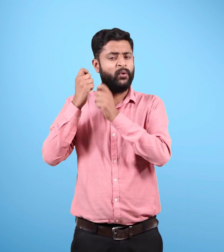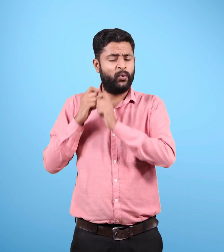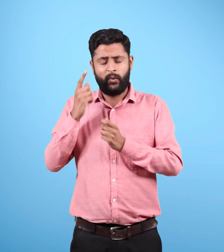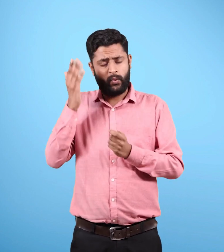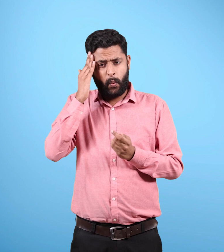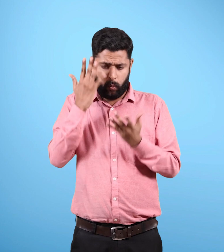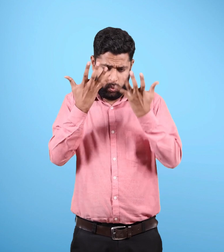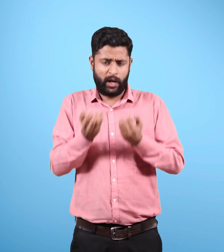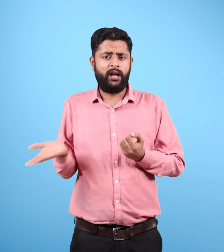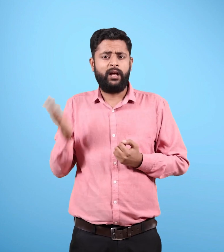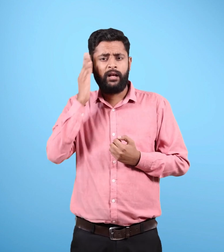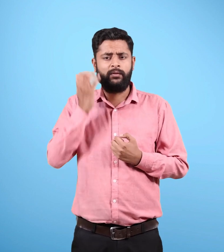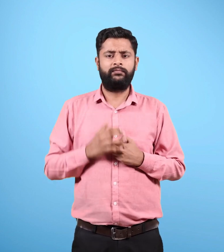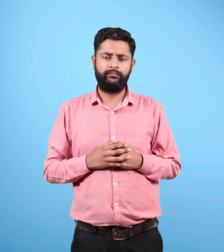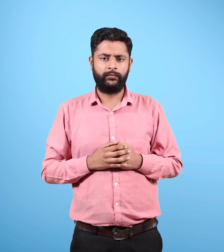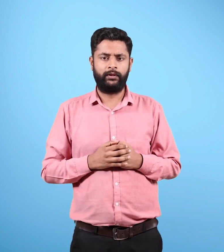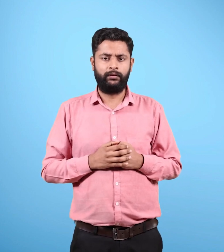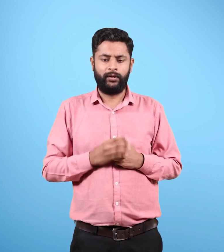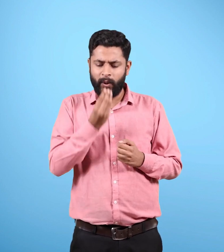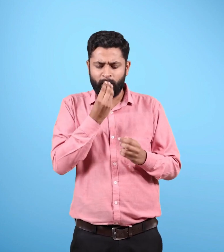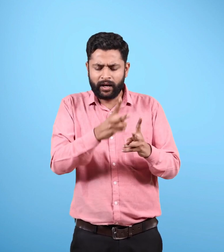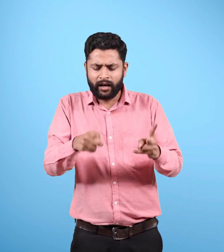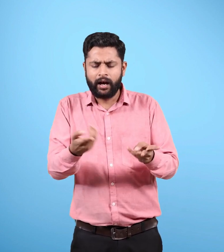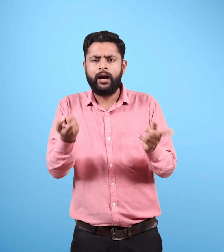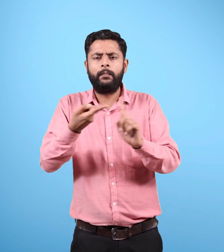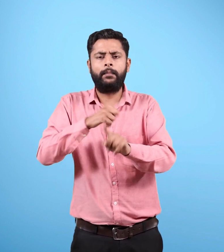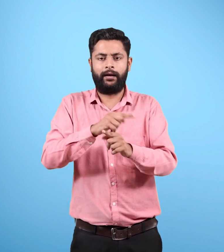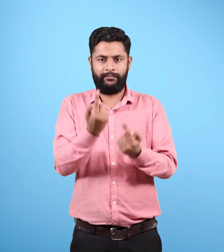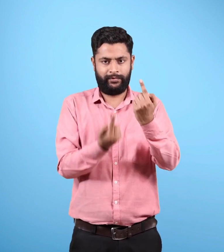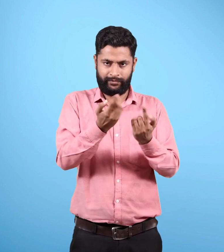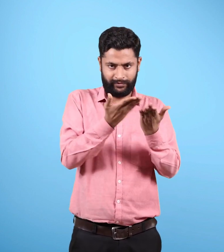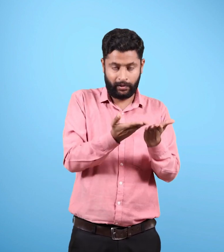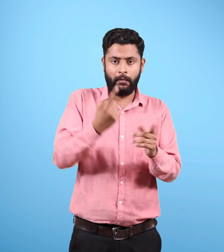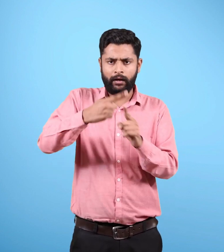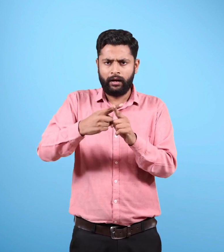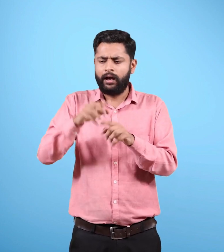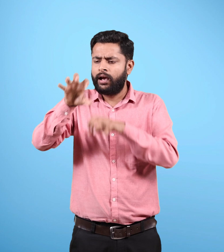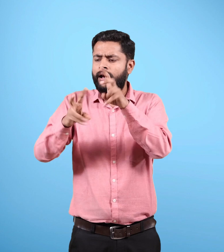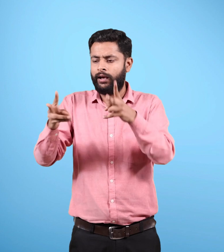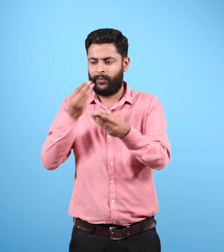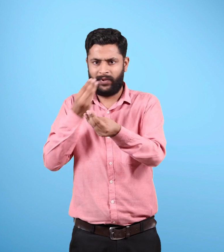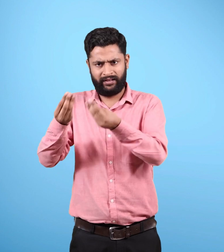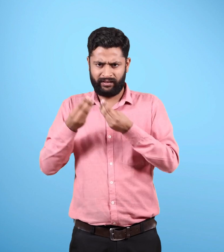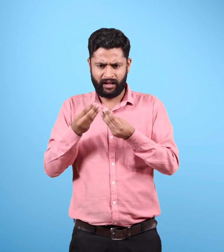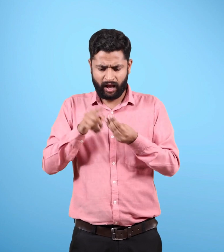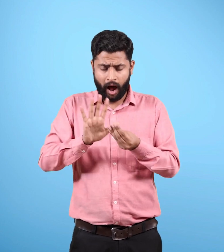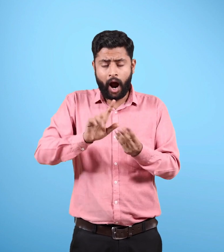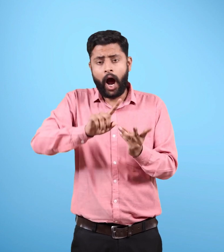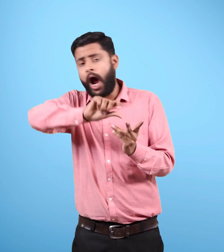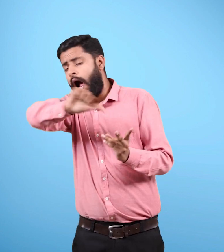Here is a picture of Paheli. She wants to know if any of our food comes from sources other than plants